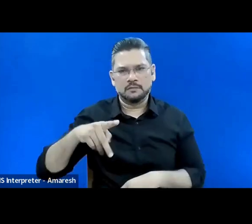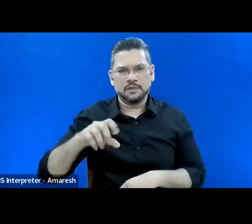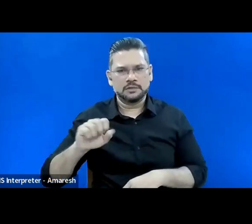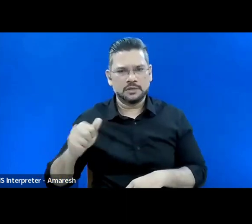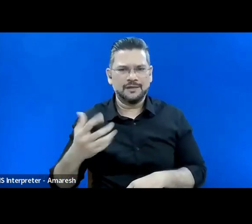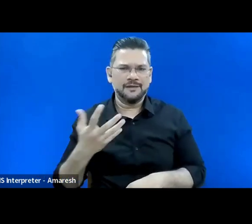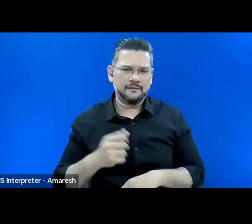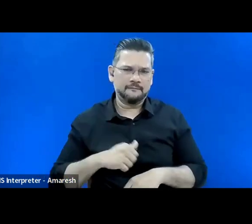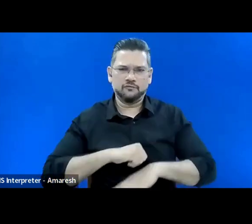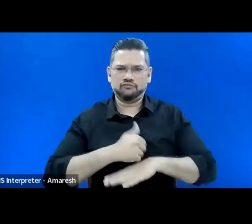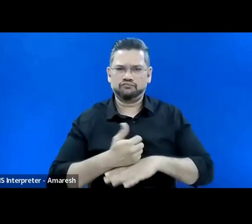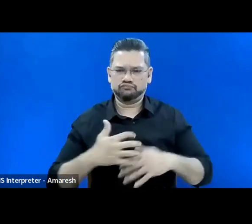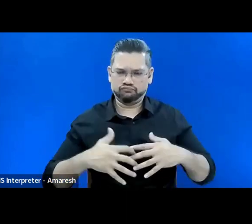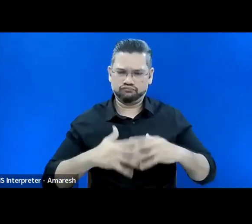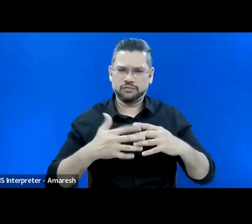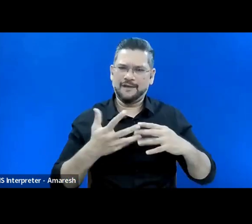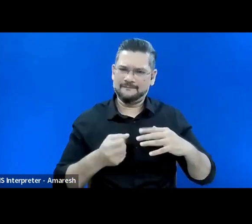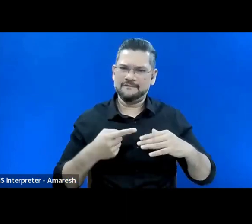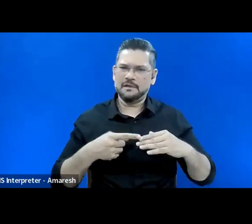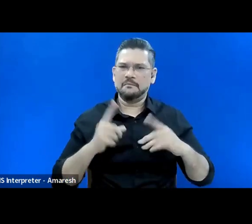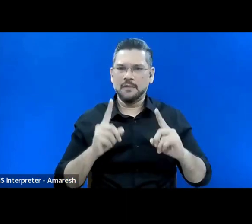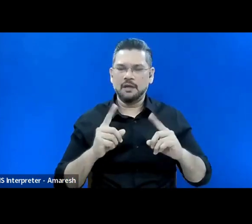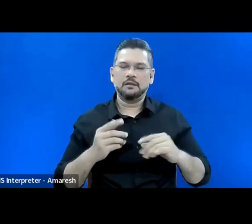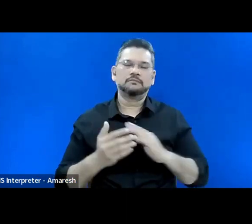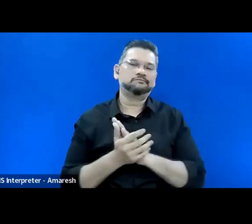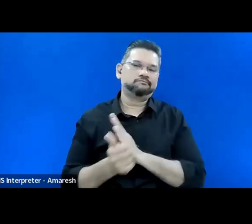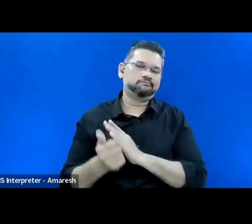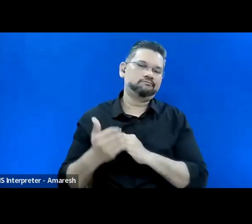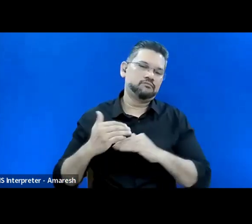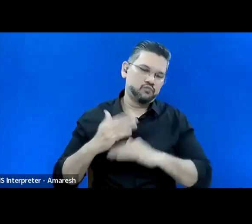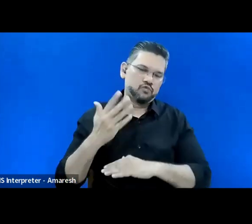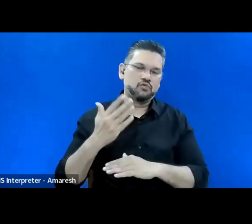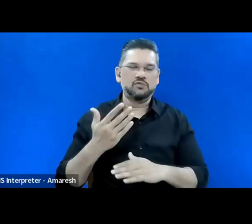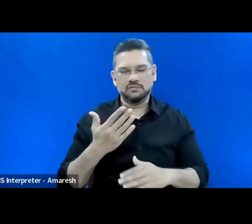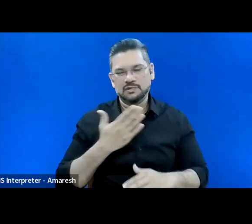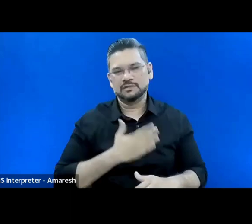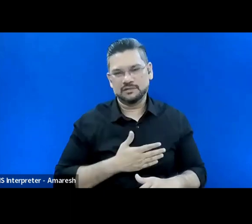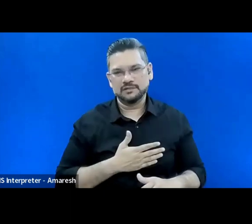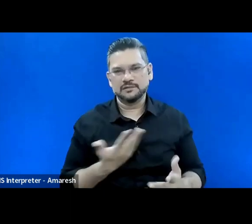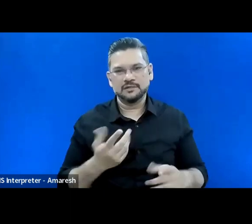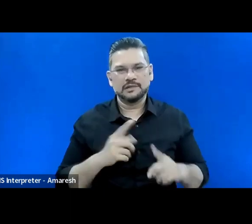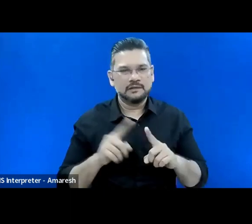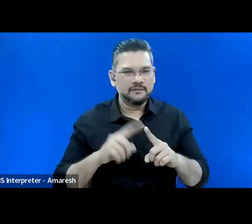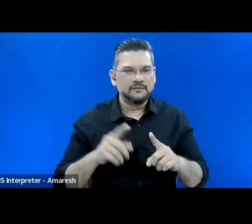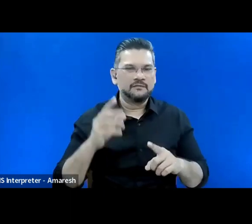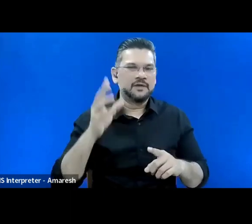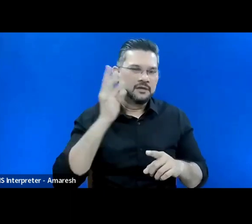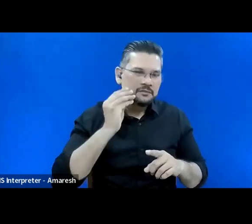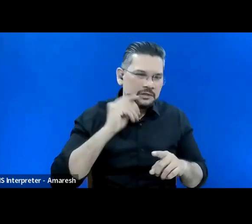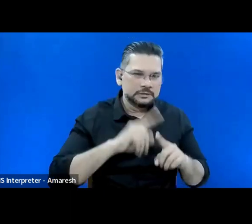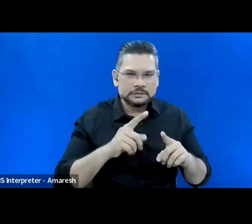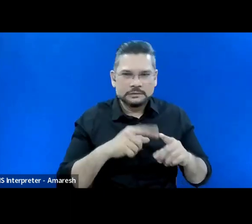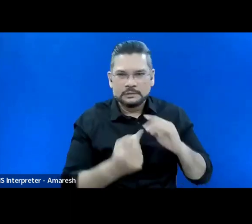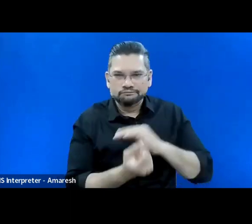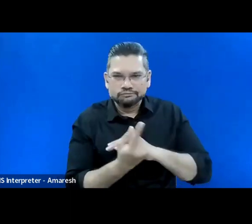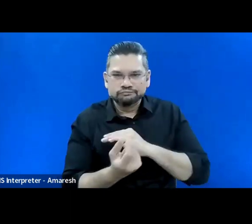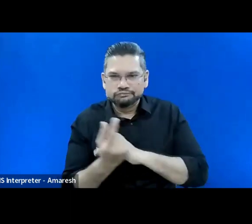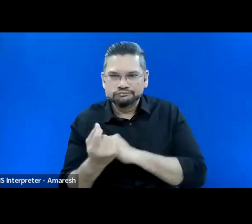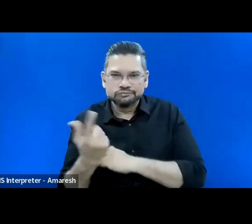to advocate. We learn based from the experience we face on a daily basis. And you know, if we